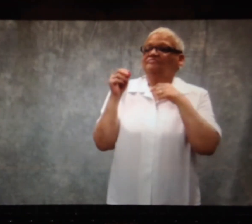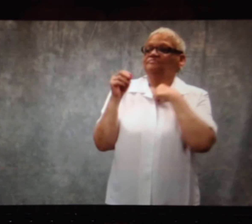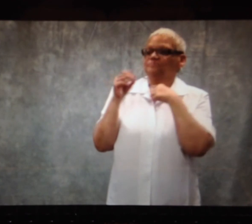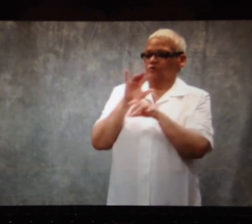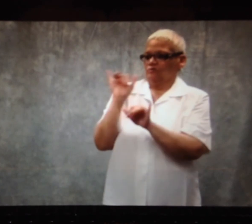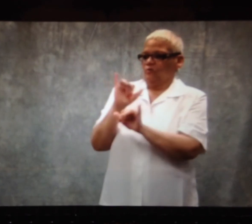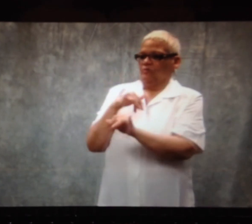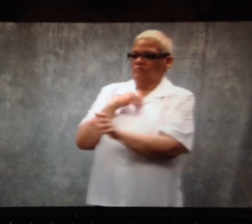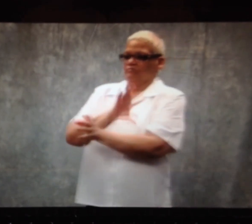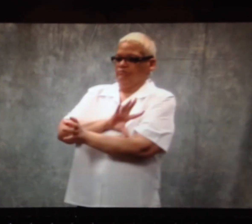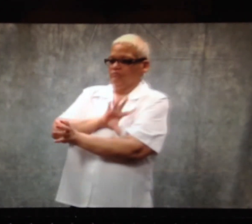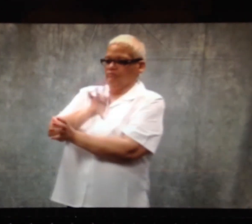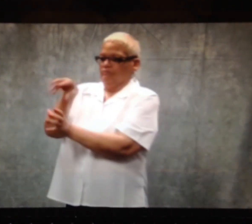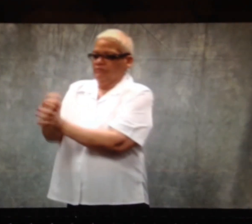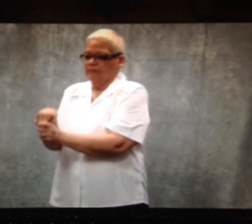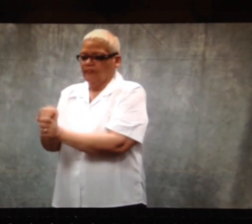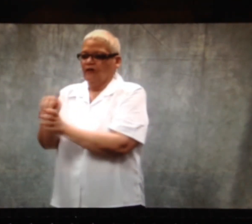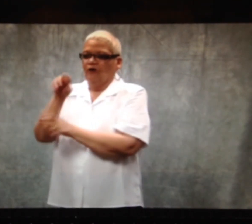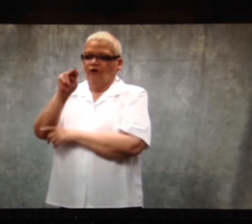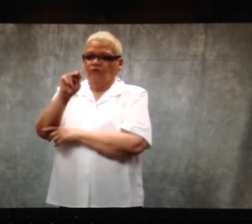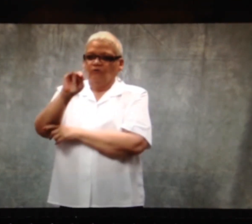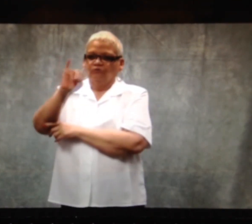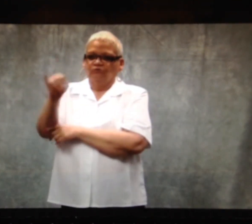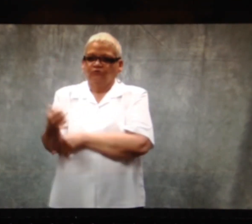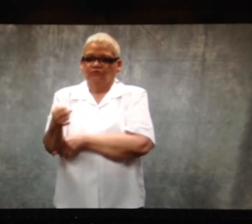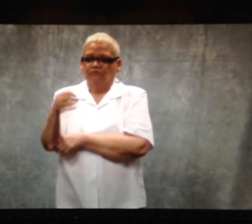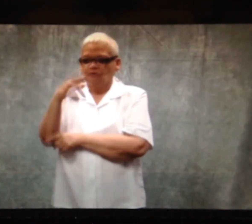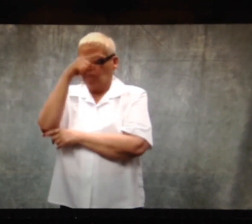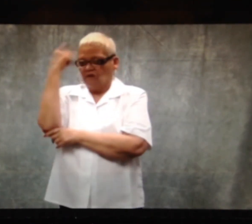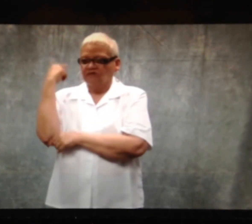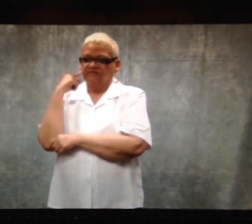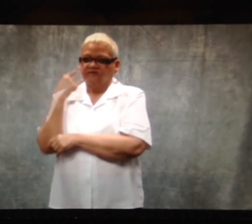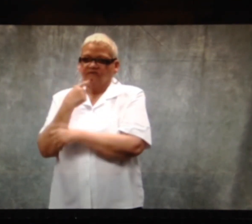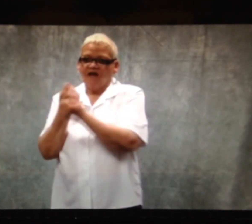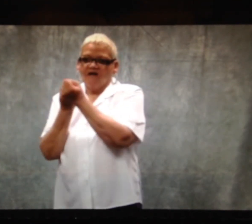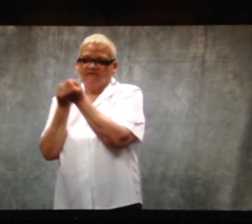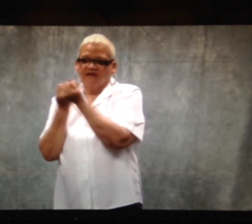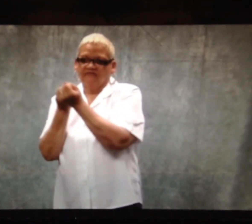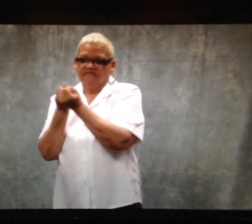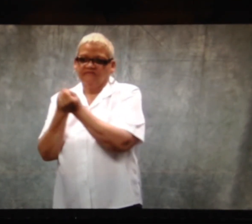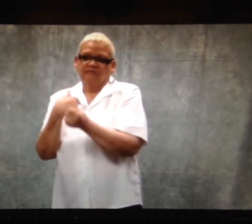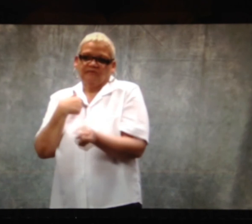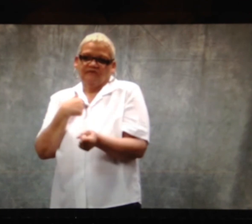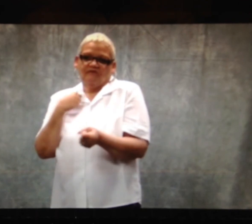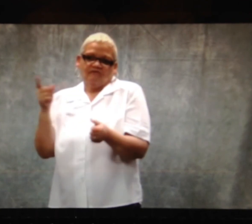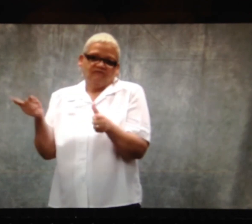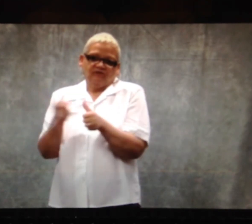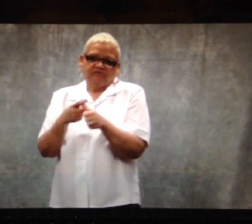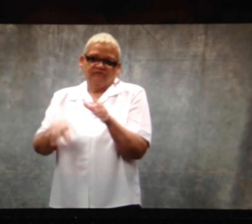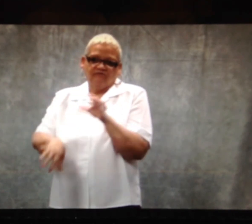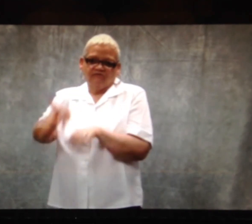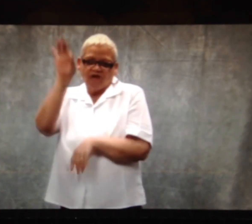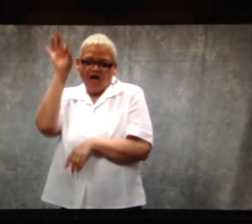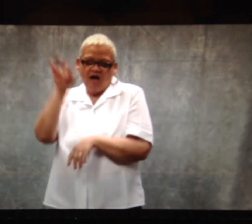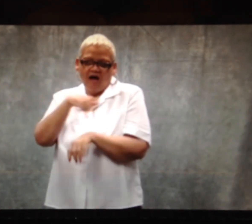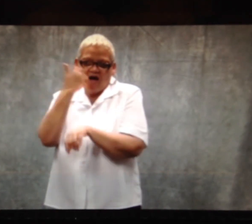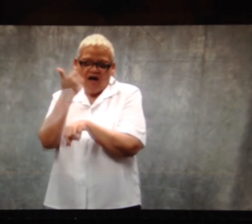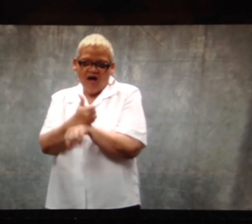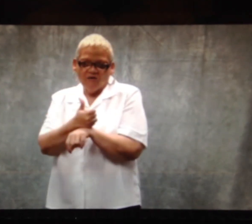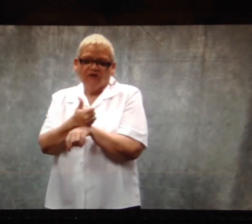managerial position. So, but at the same time, I was a part of Black Deaf Advocates Club that I